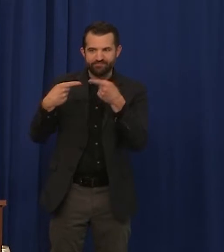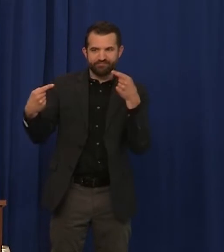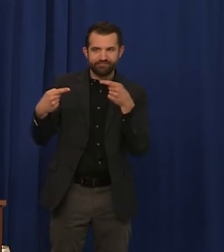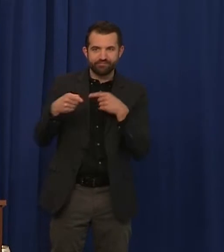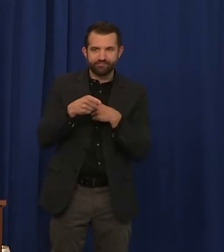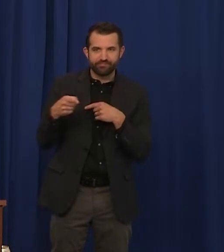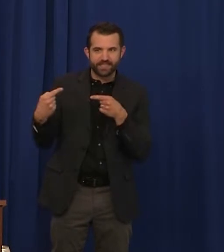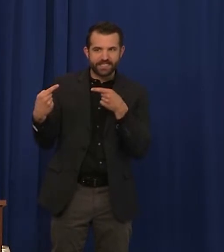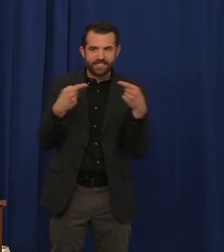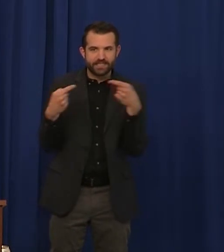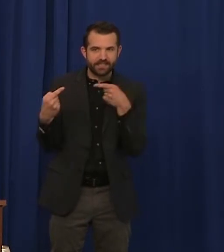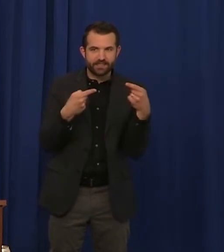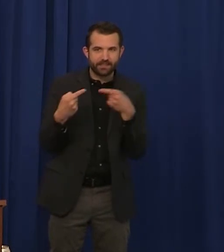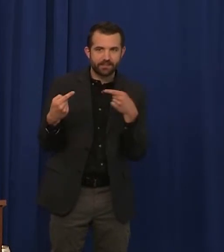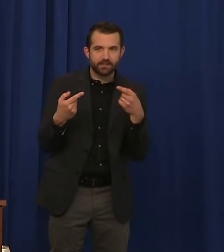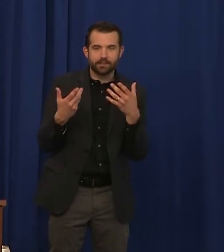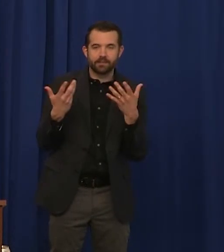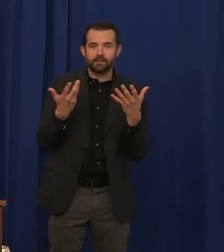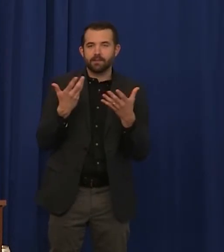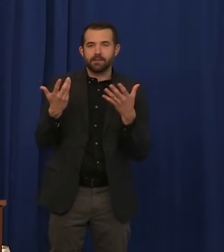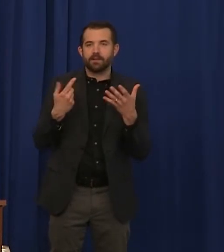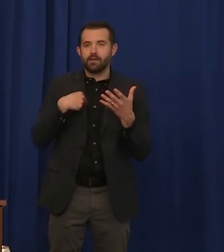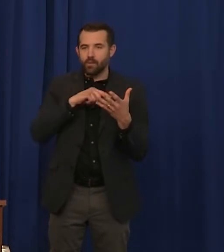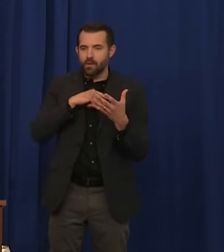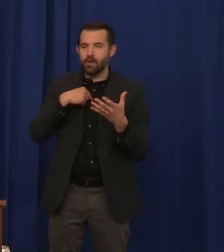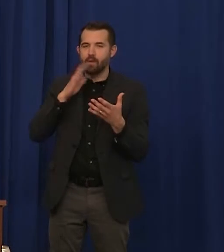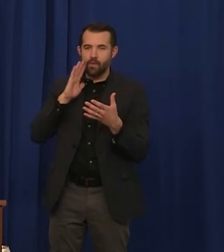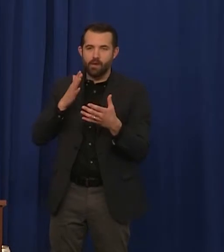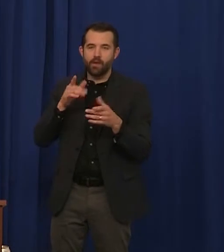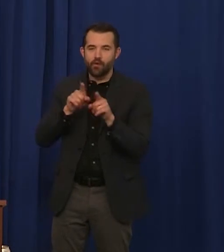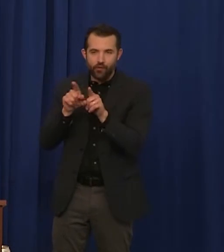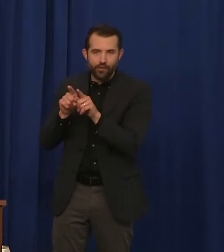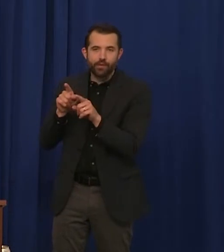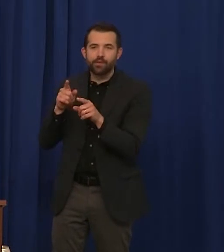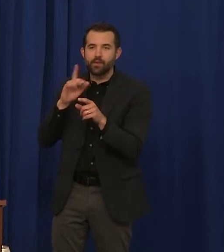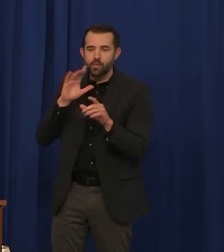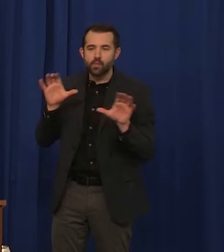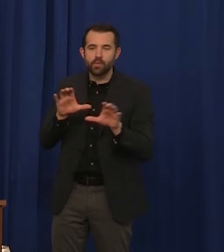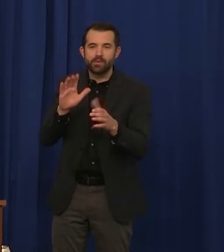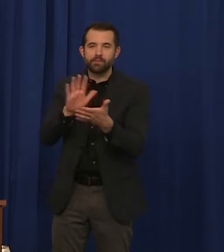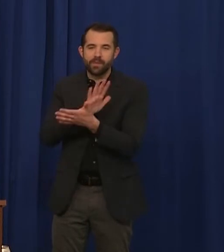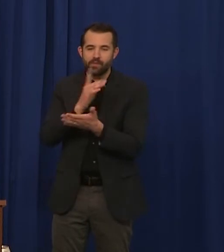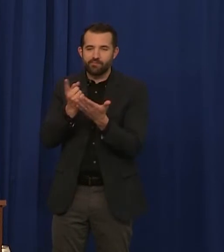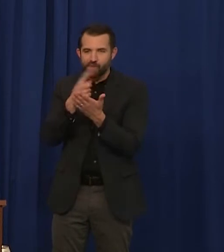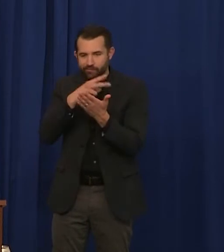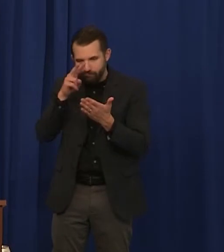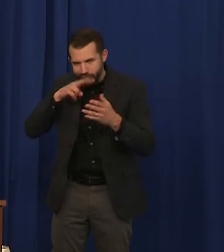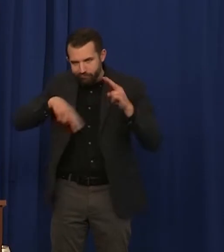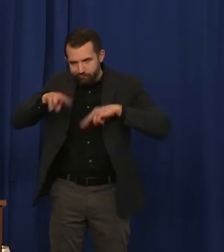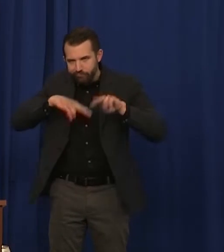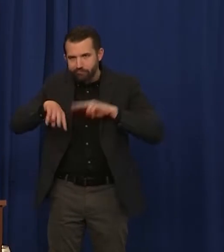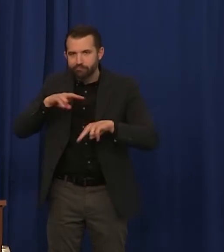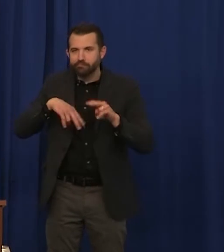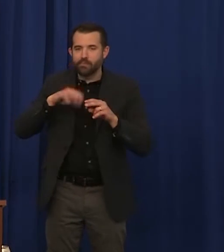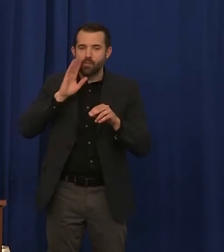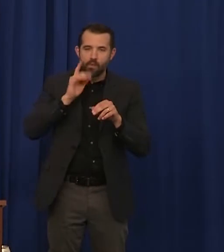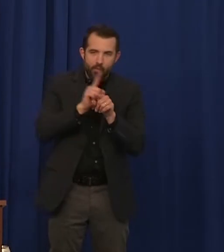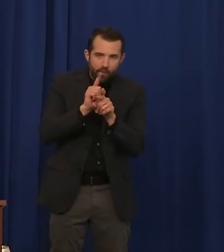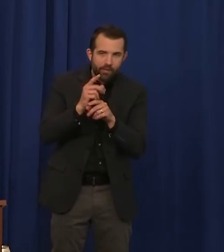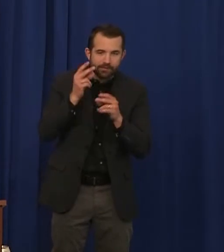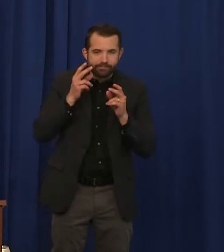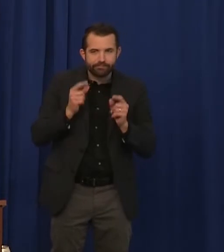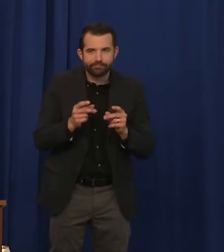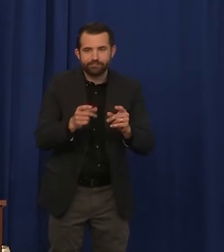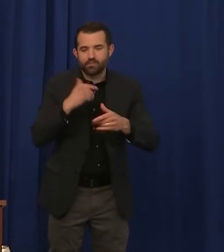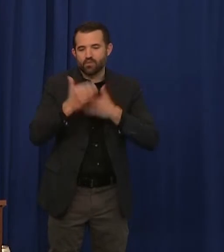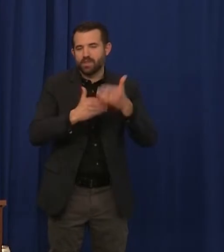cases by doing paper reviews. So I would say it should have a significant impact on all of the folks who were in those